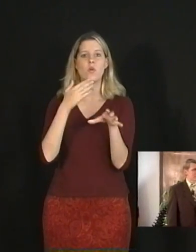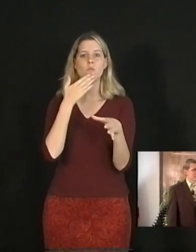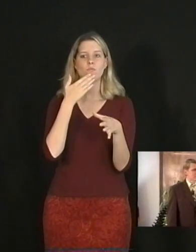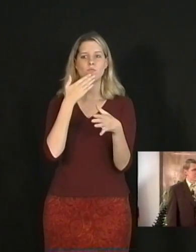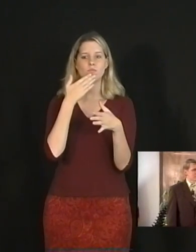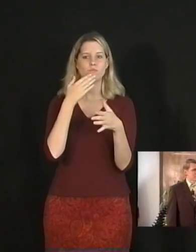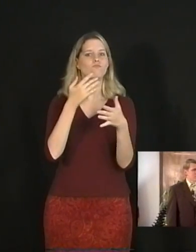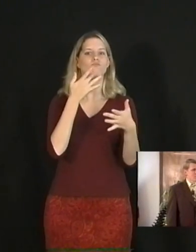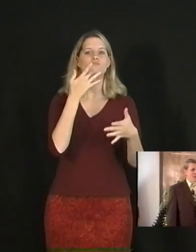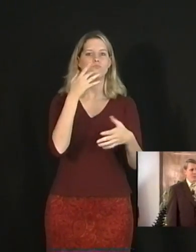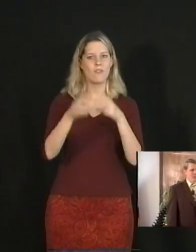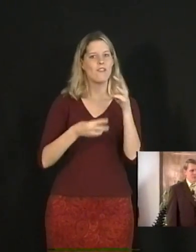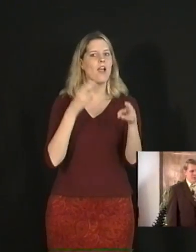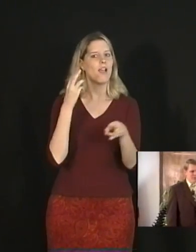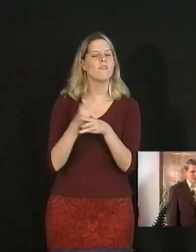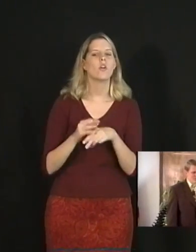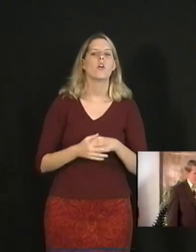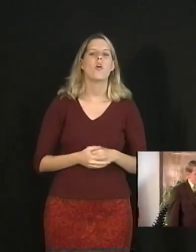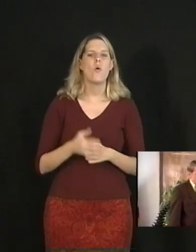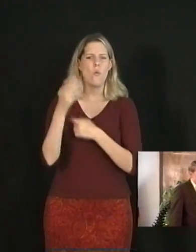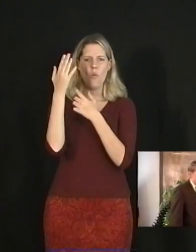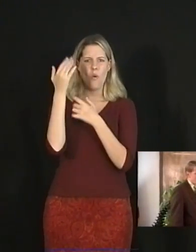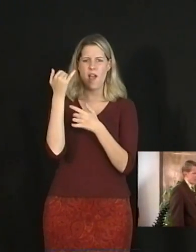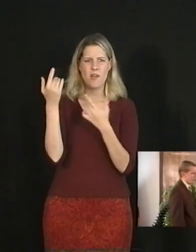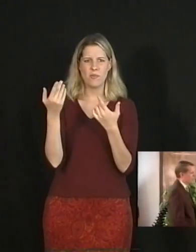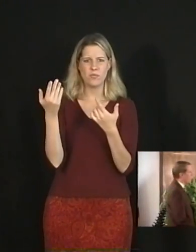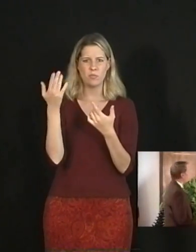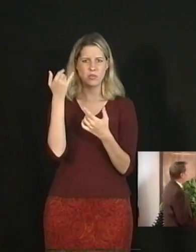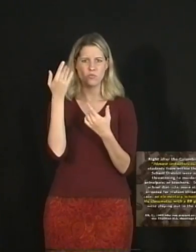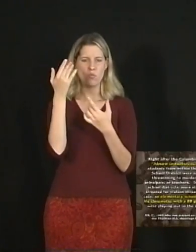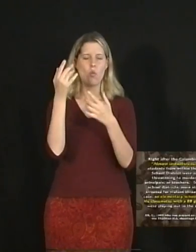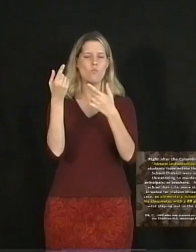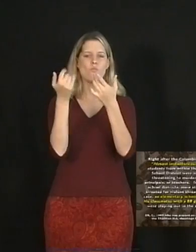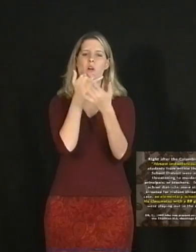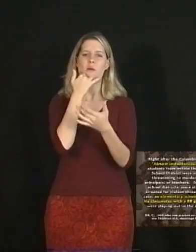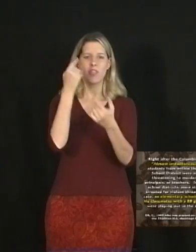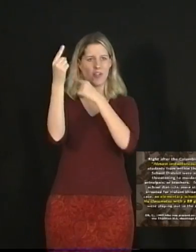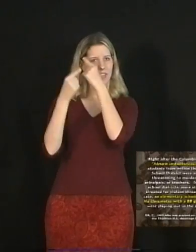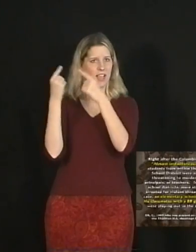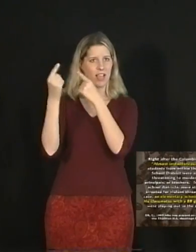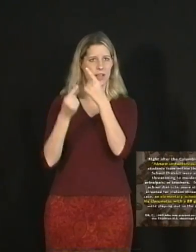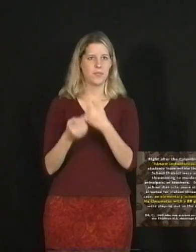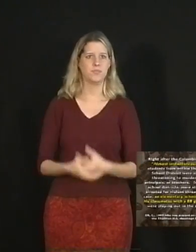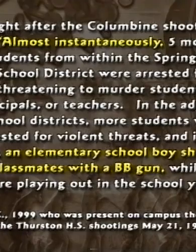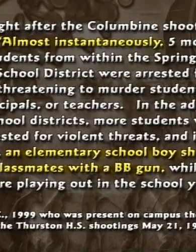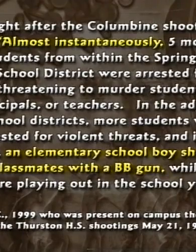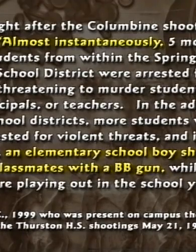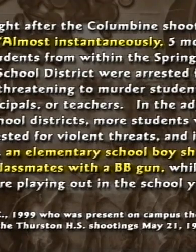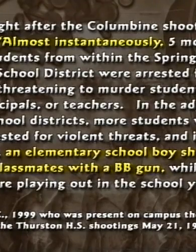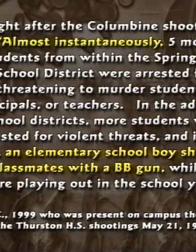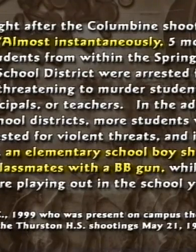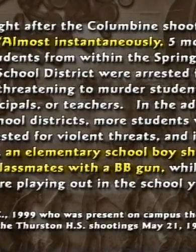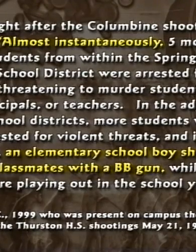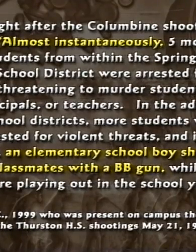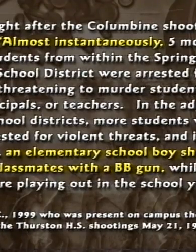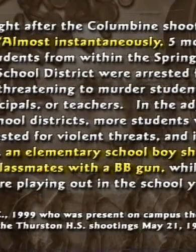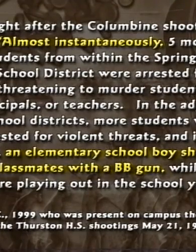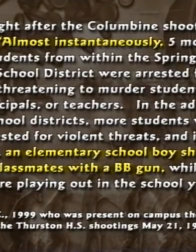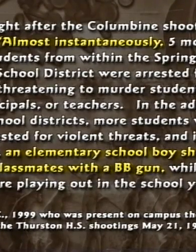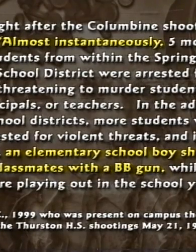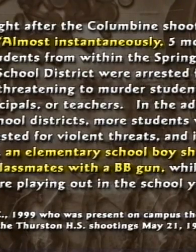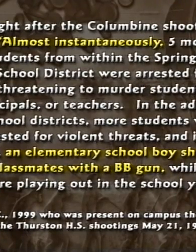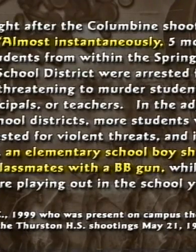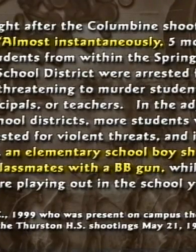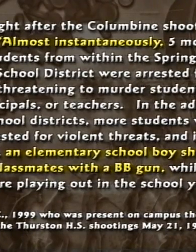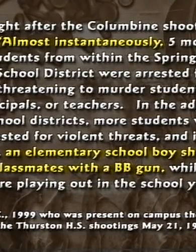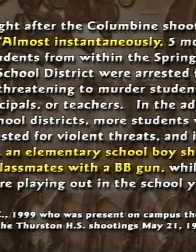Pot. Why do people do these things, though? What is wrong with our thinking? Right after the Columbine shooting, almost instantaneously, 5 more students from within